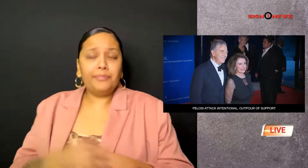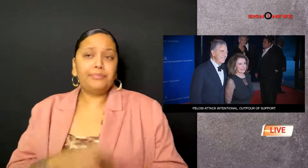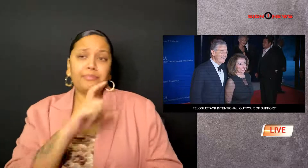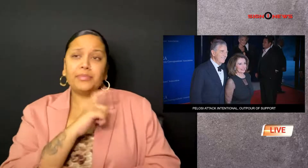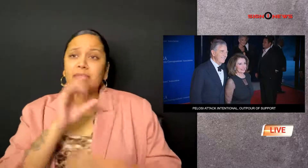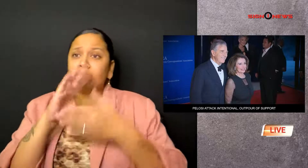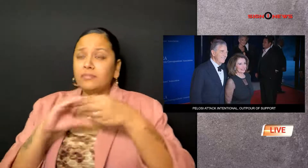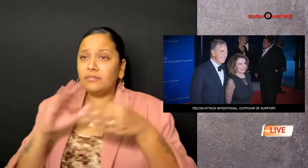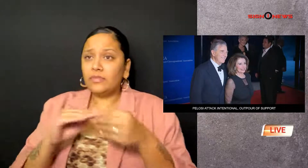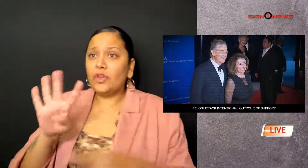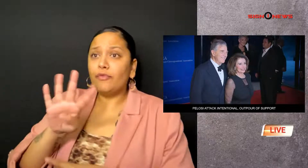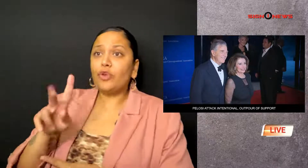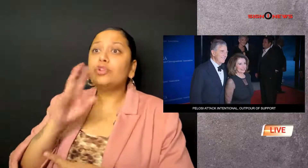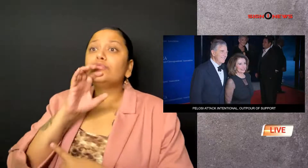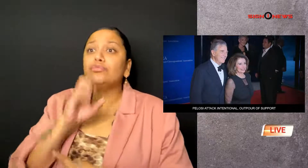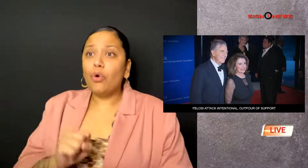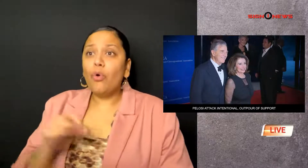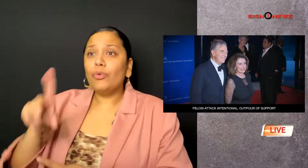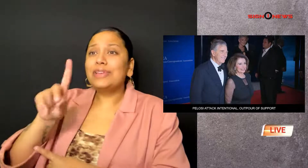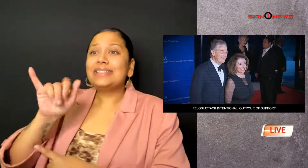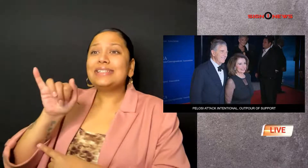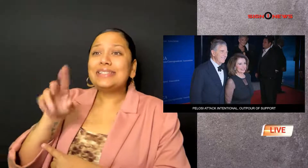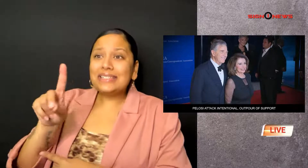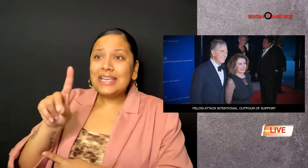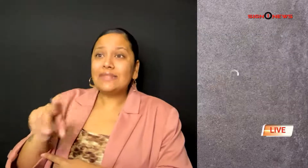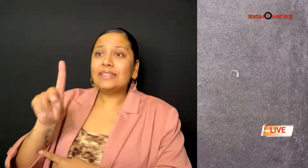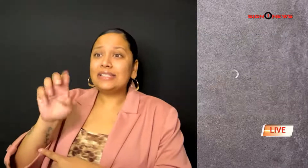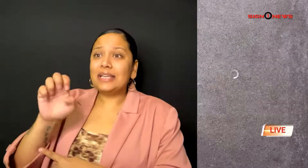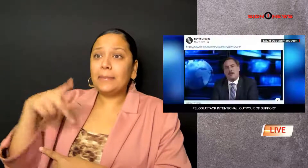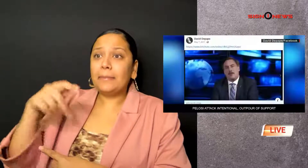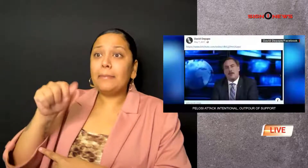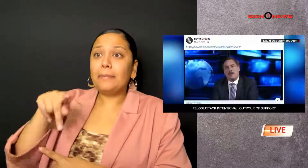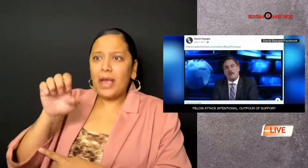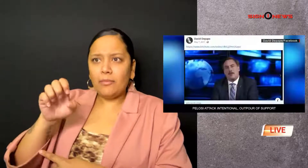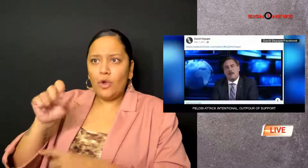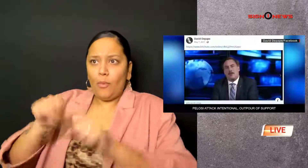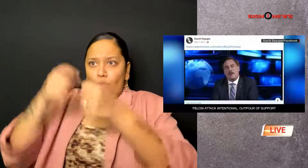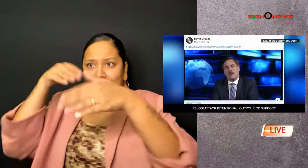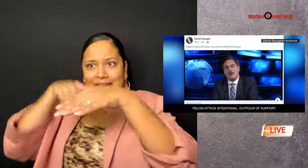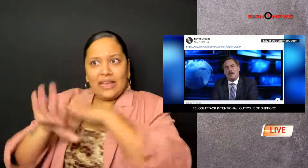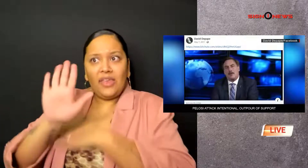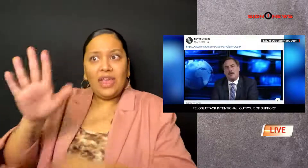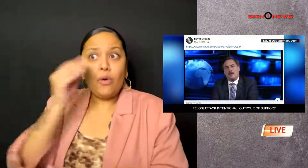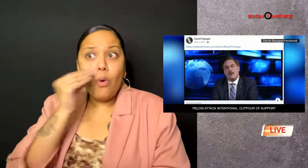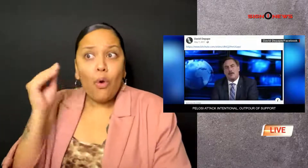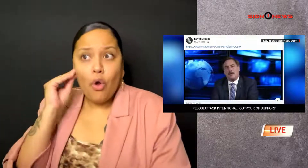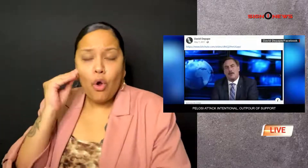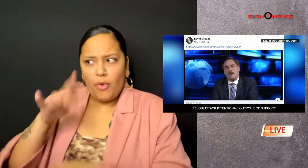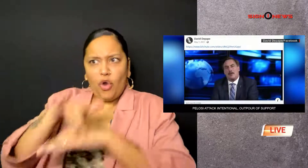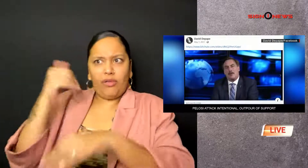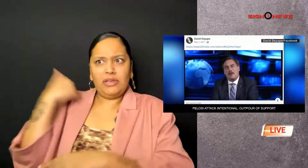Pelosi and her husband, Paul. Police say 42-year-old